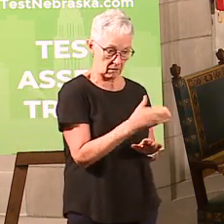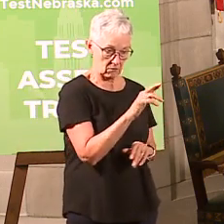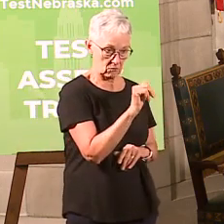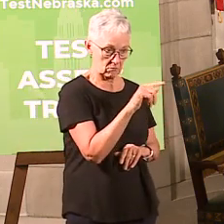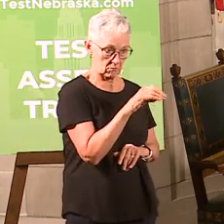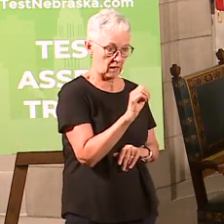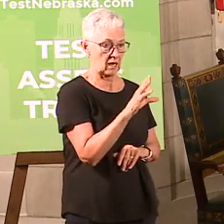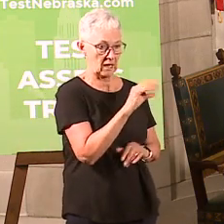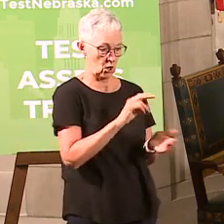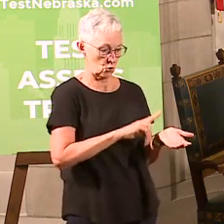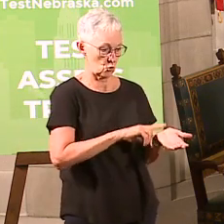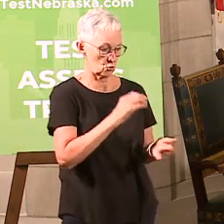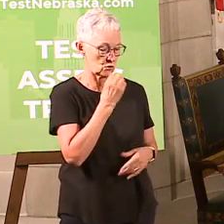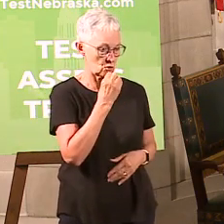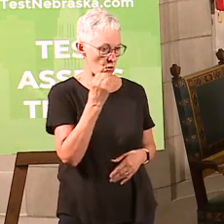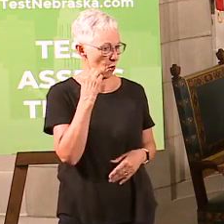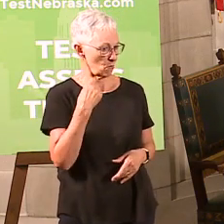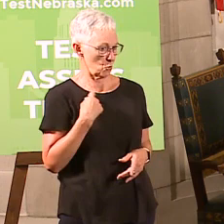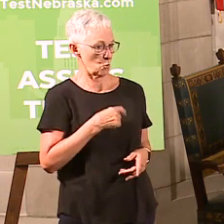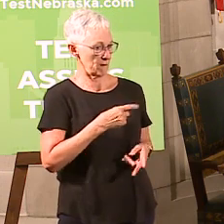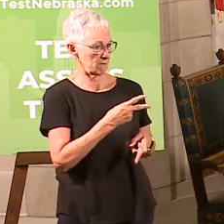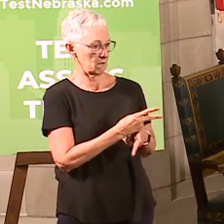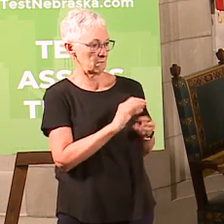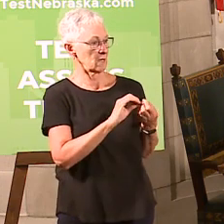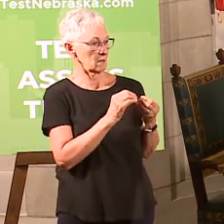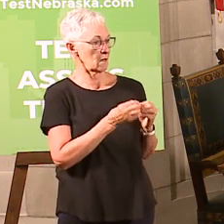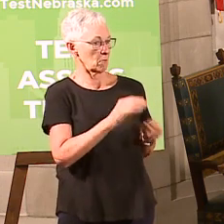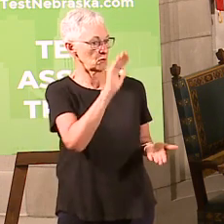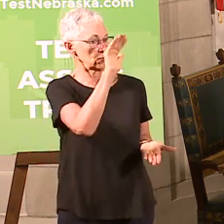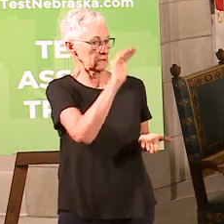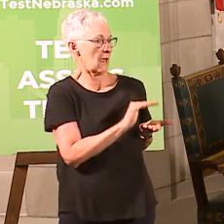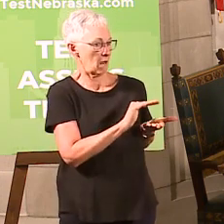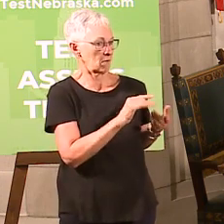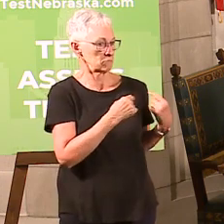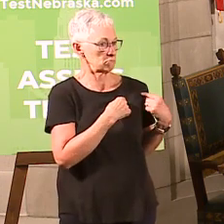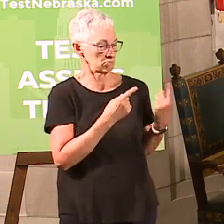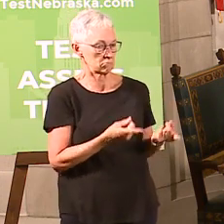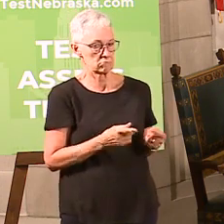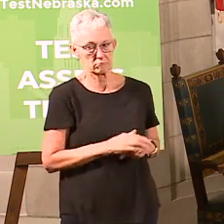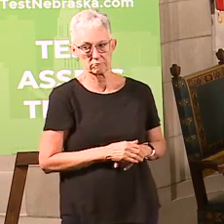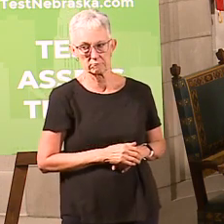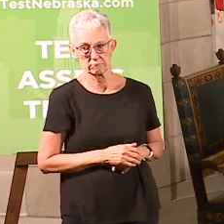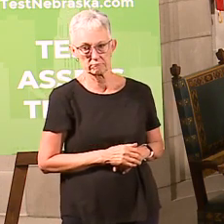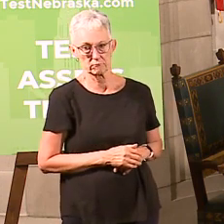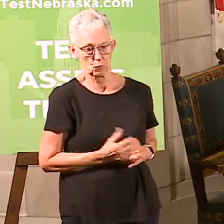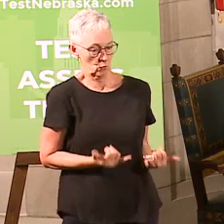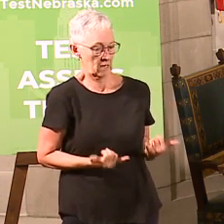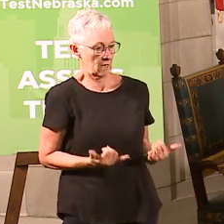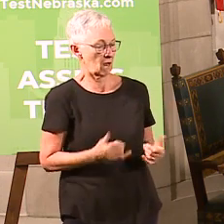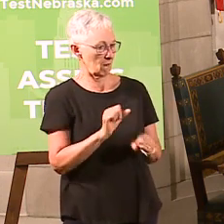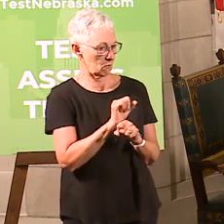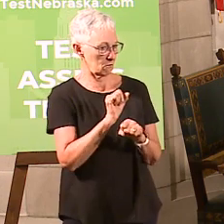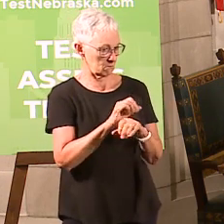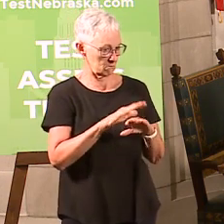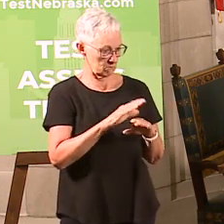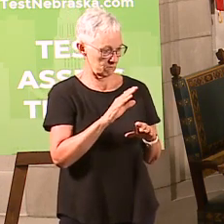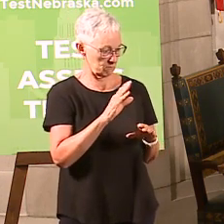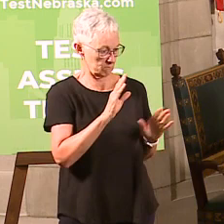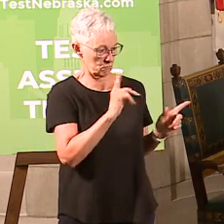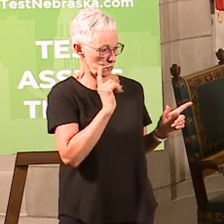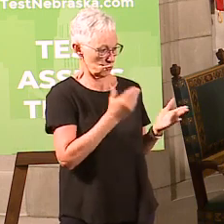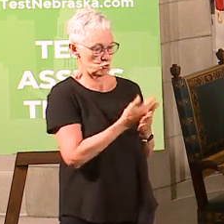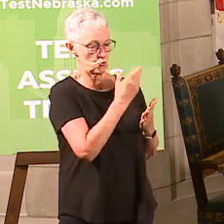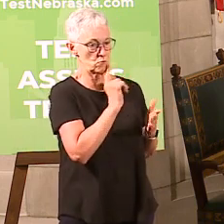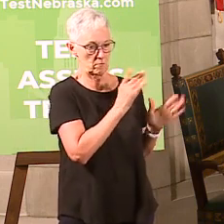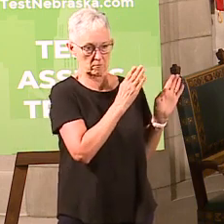facility death rate down. But yeah, we're doing everything we can. We're actually working on a plan right now to even